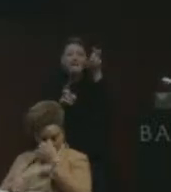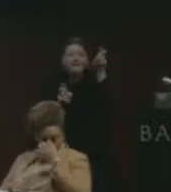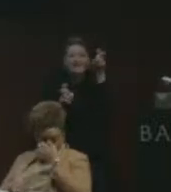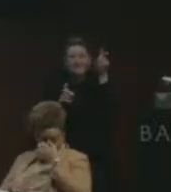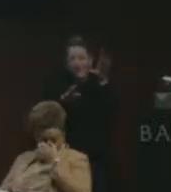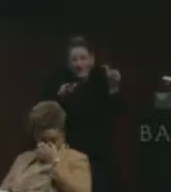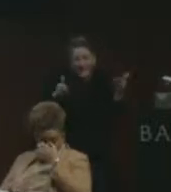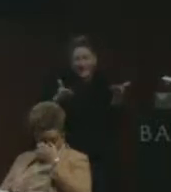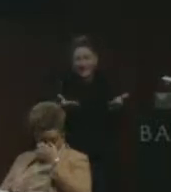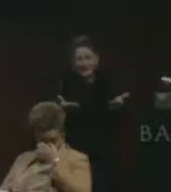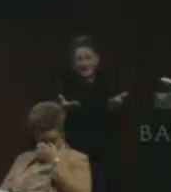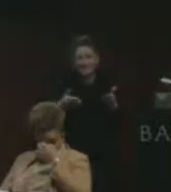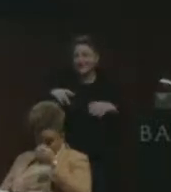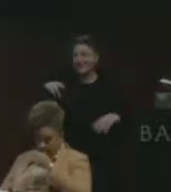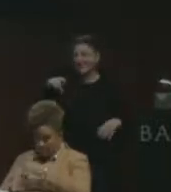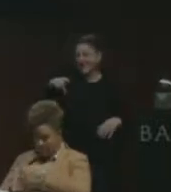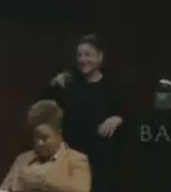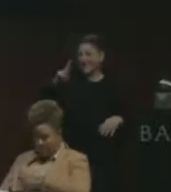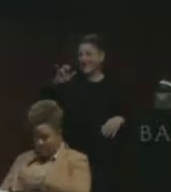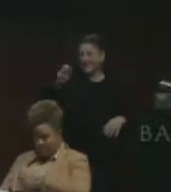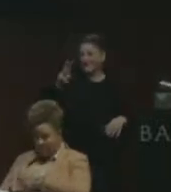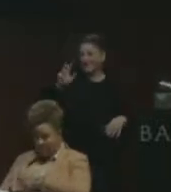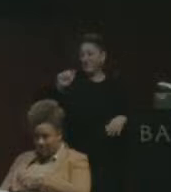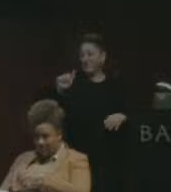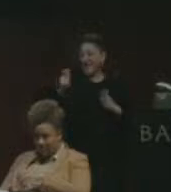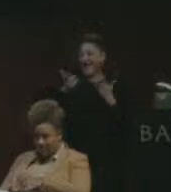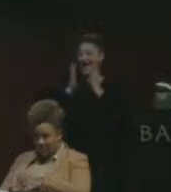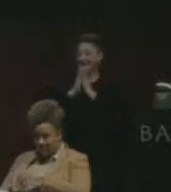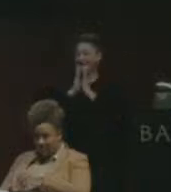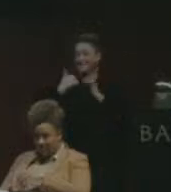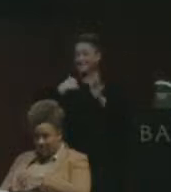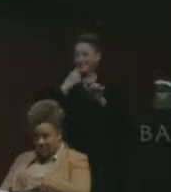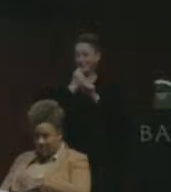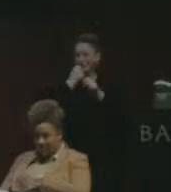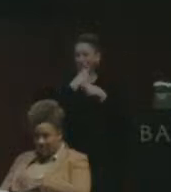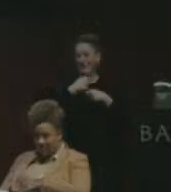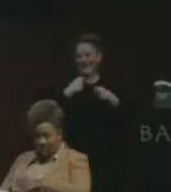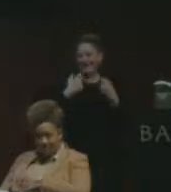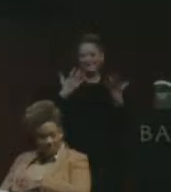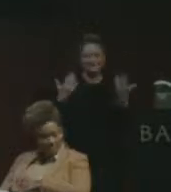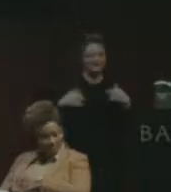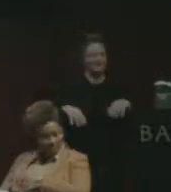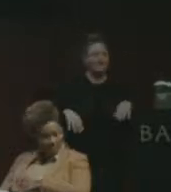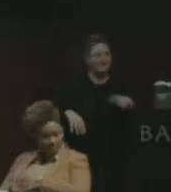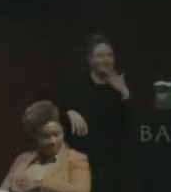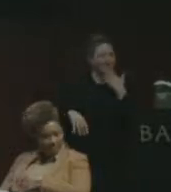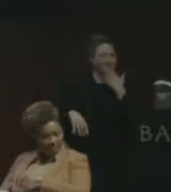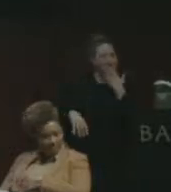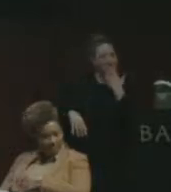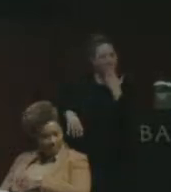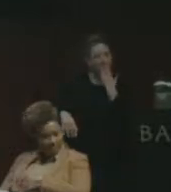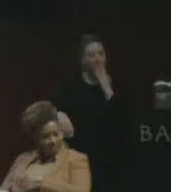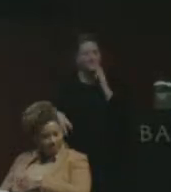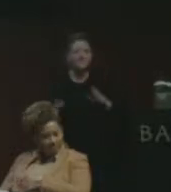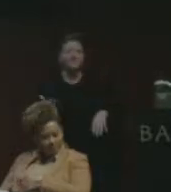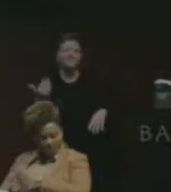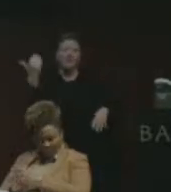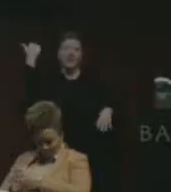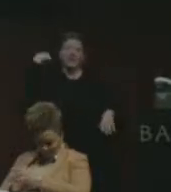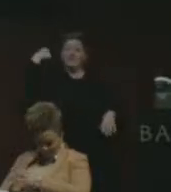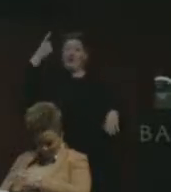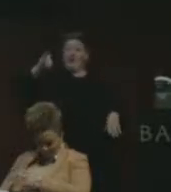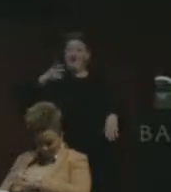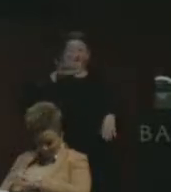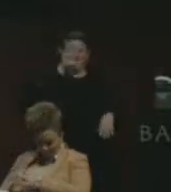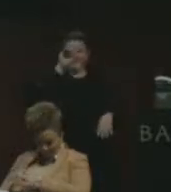introduction that Premla prompted me to ask Myrtle to create. So she says, for the past 50 years, I